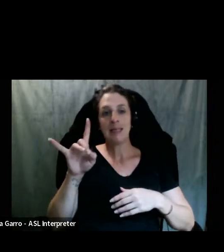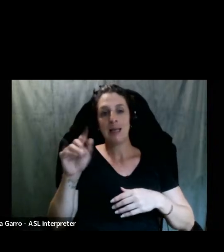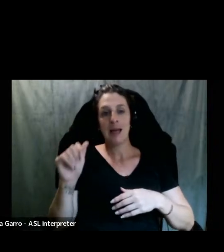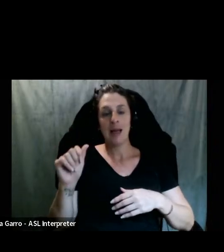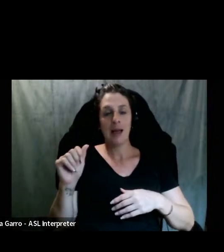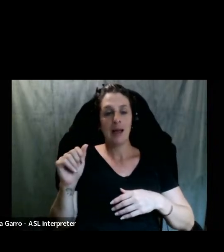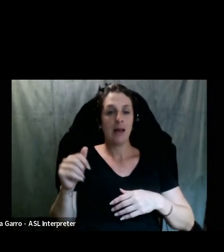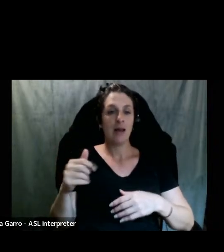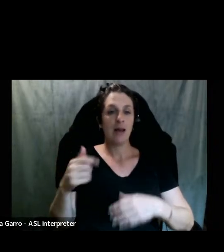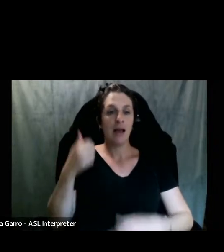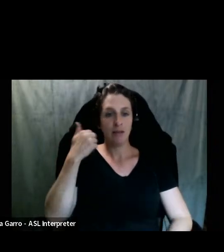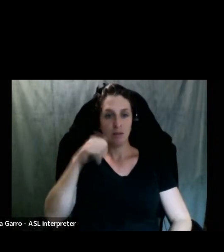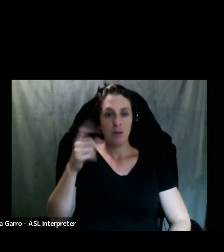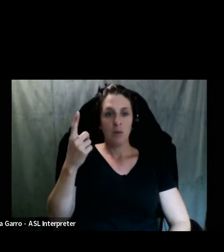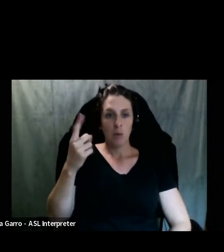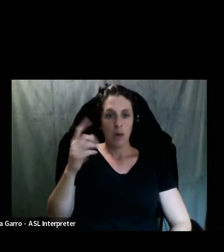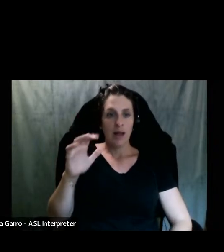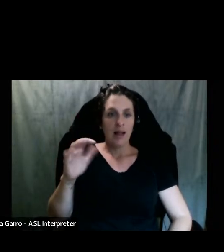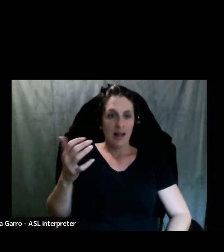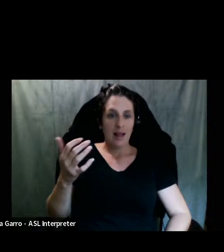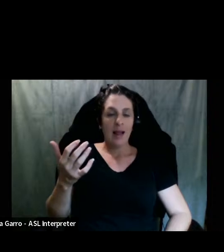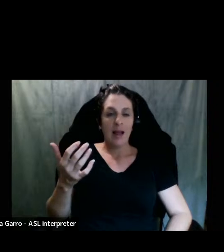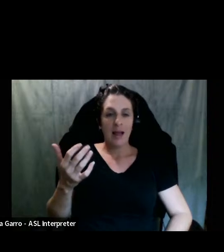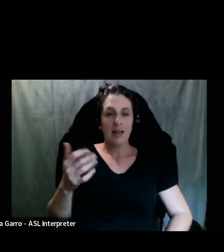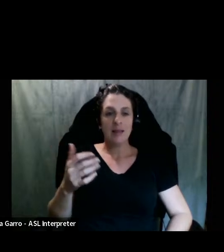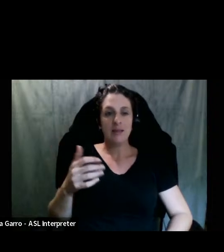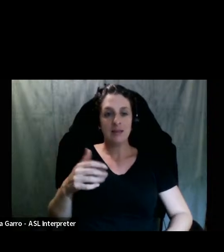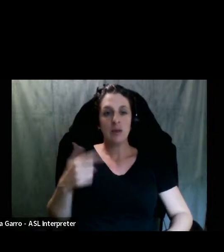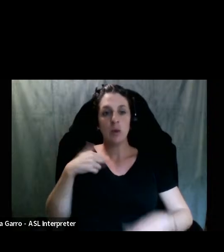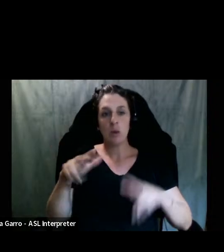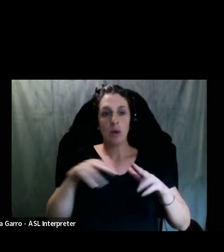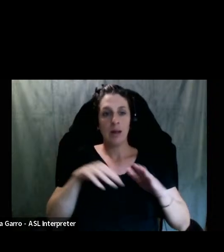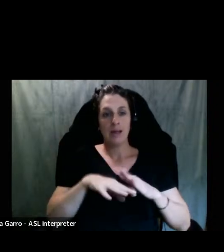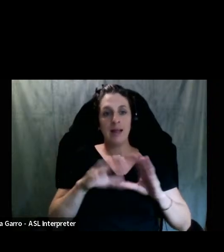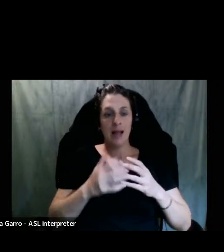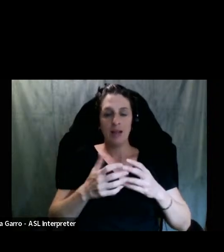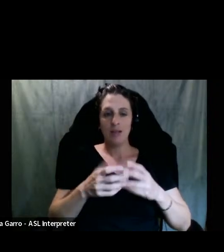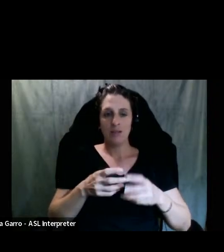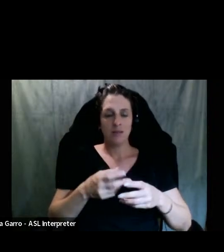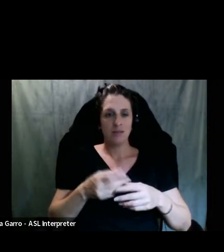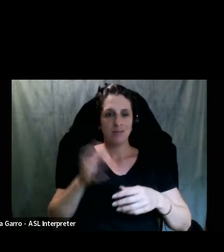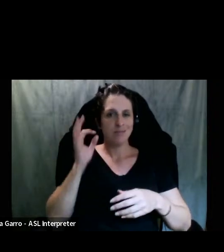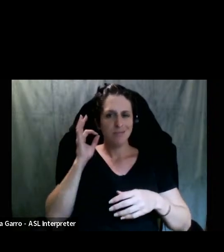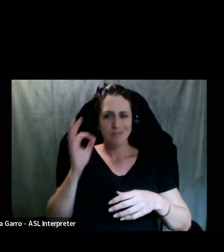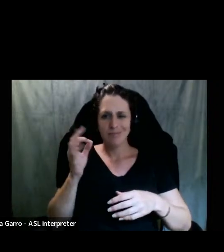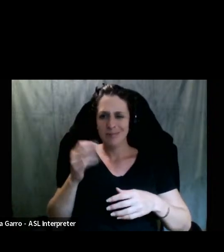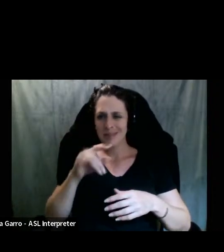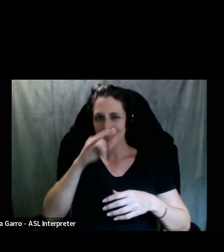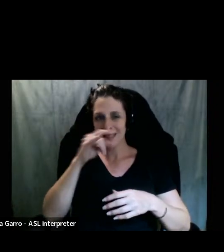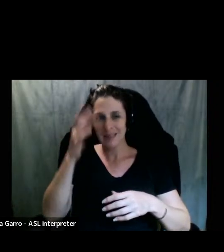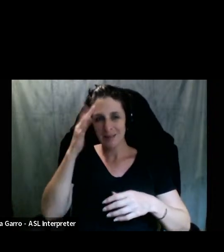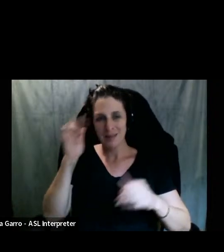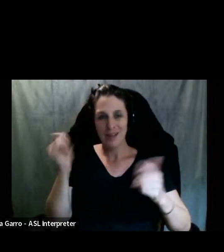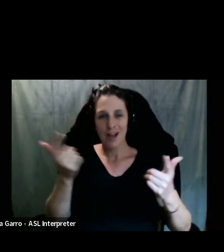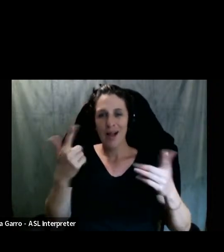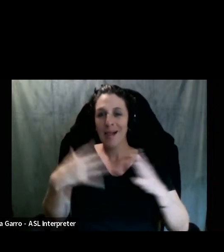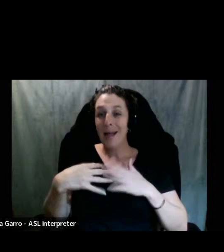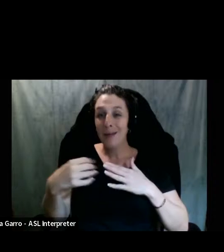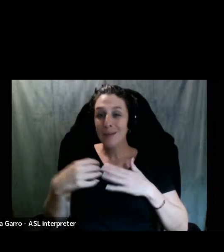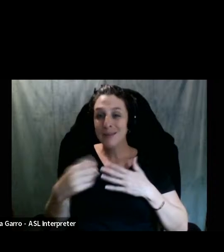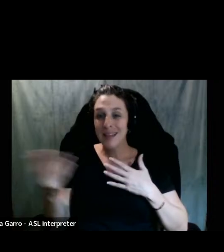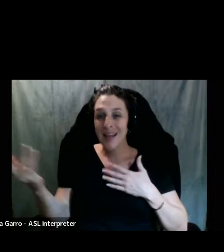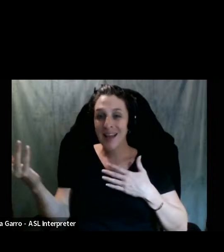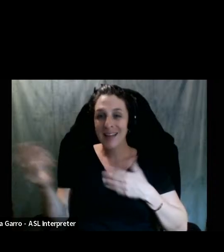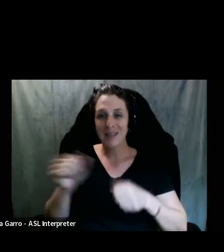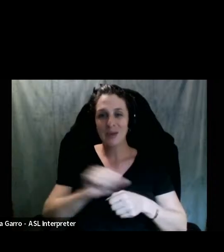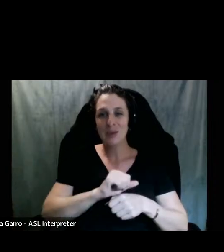remember one class, the kids, like we walked into the class and there was like hardly any kids in there because they were all outside working